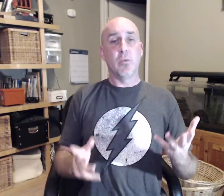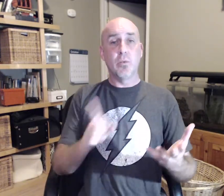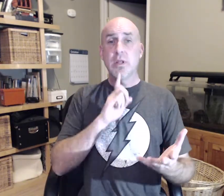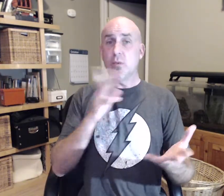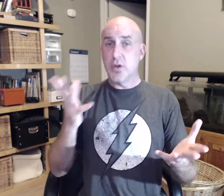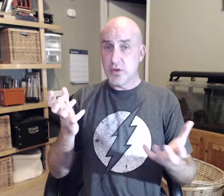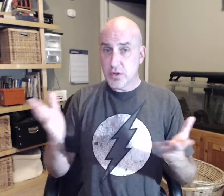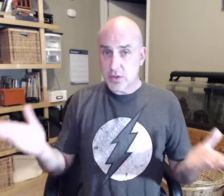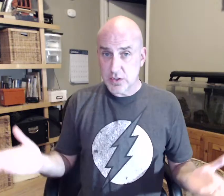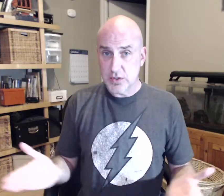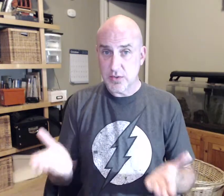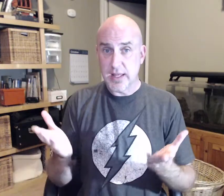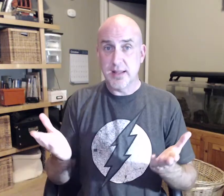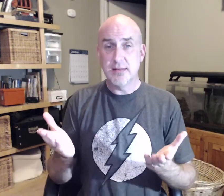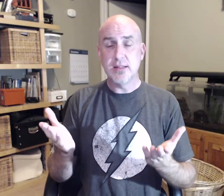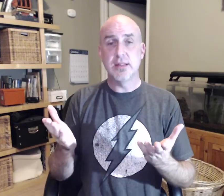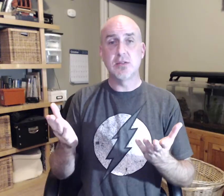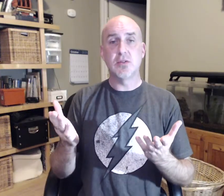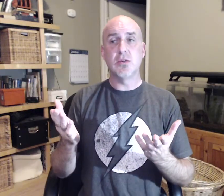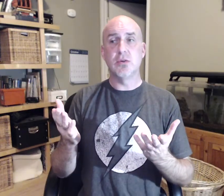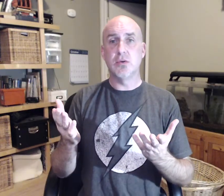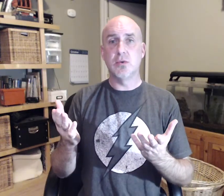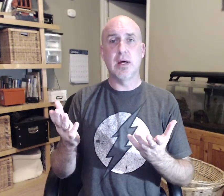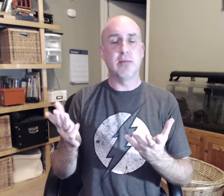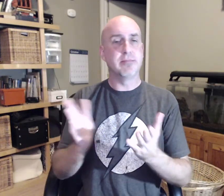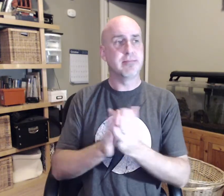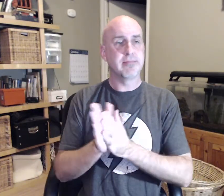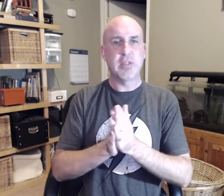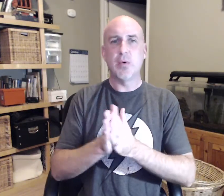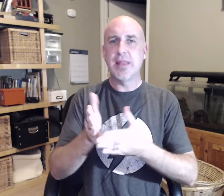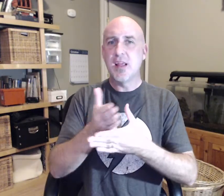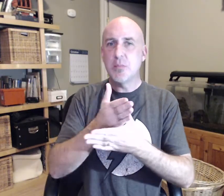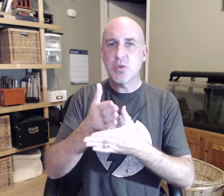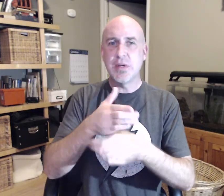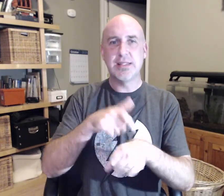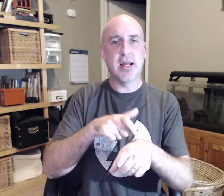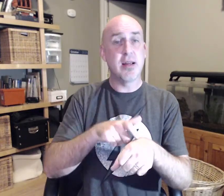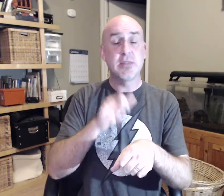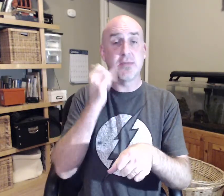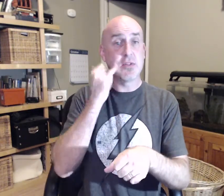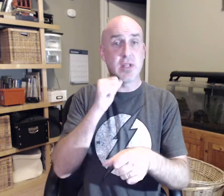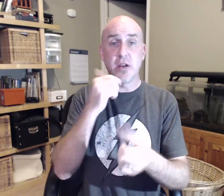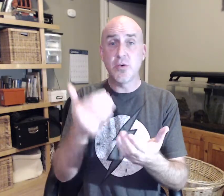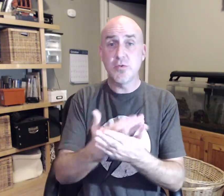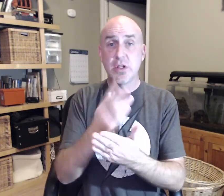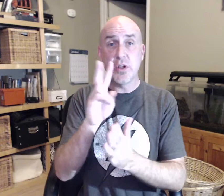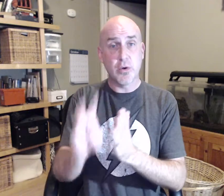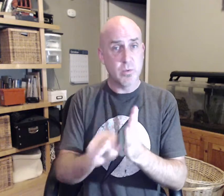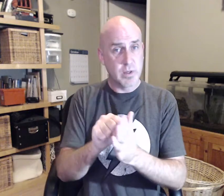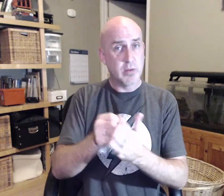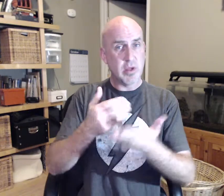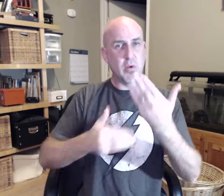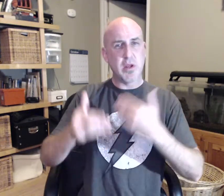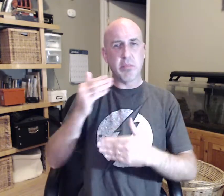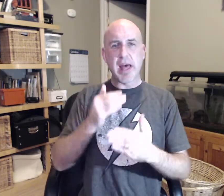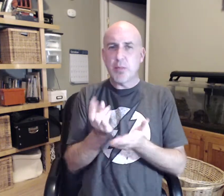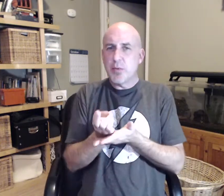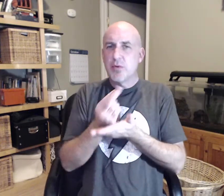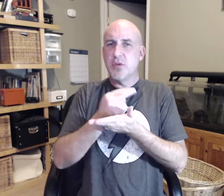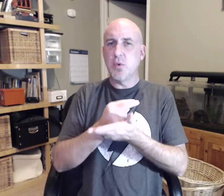really want to encourage you again is to, in the in-between times, if there's not a new video, be going back, be